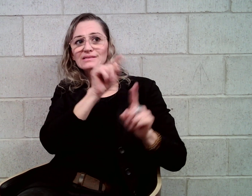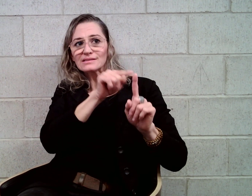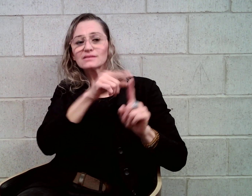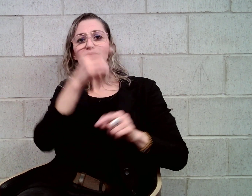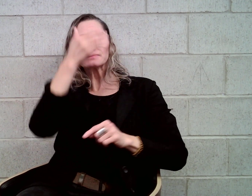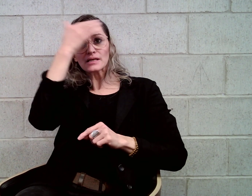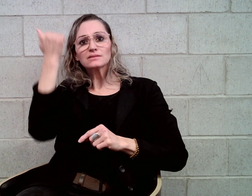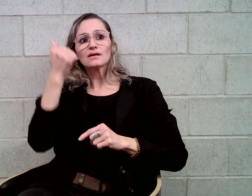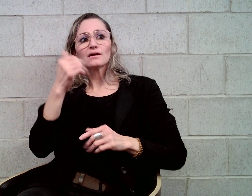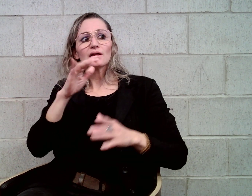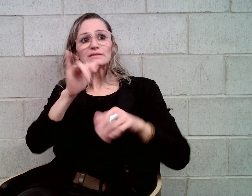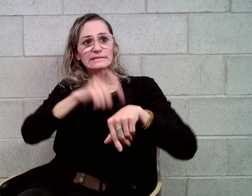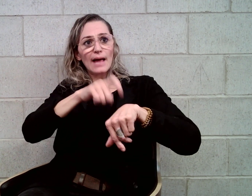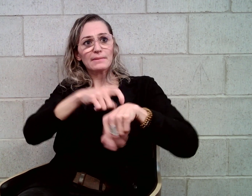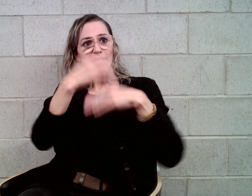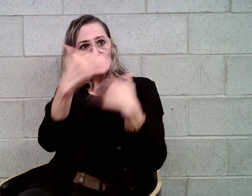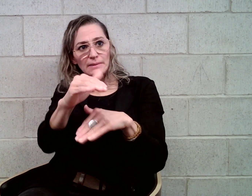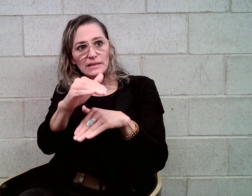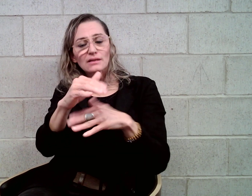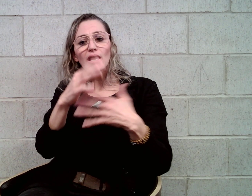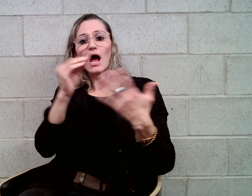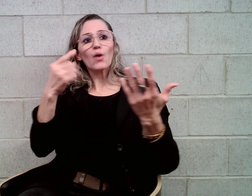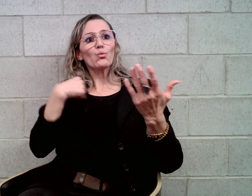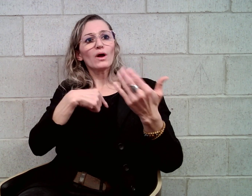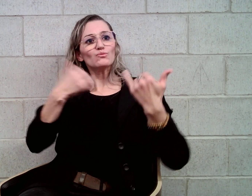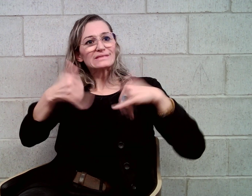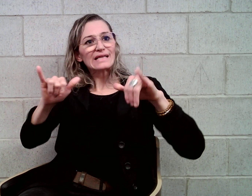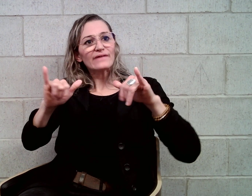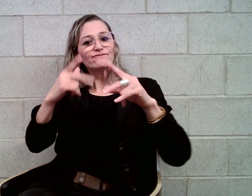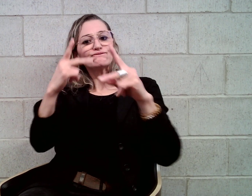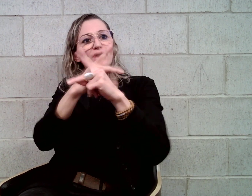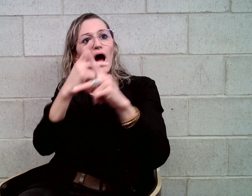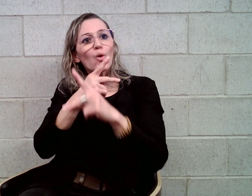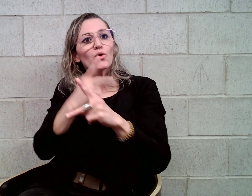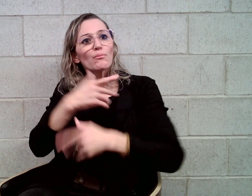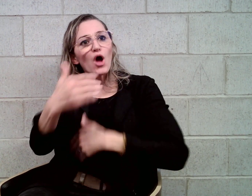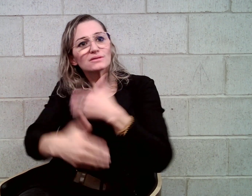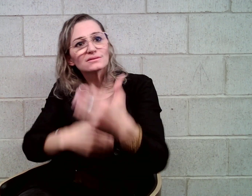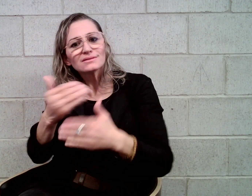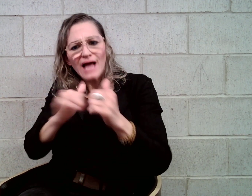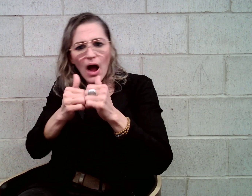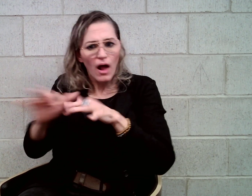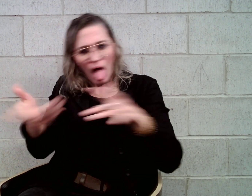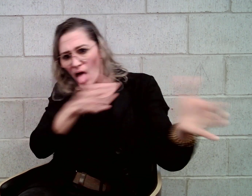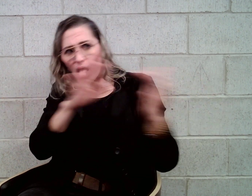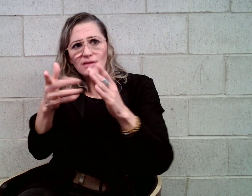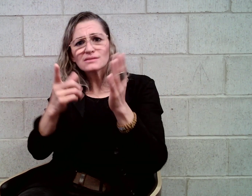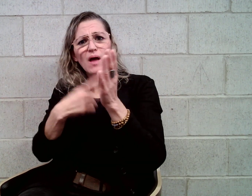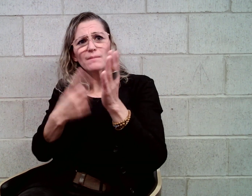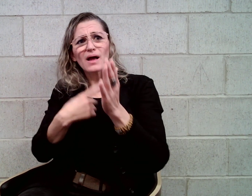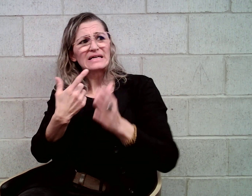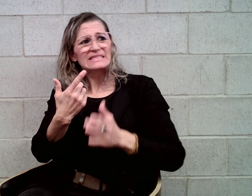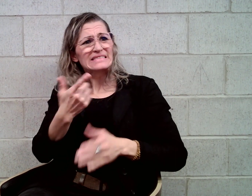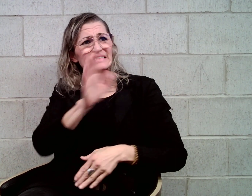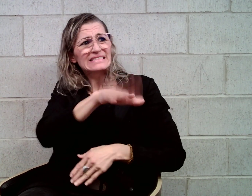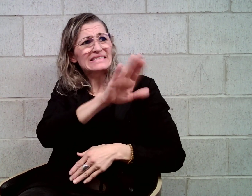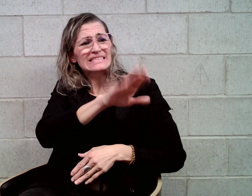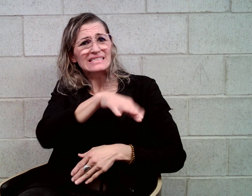That goes back to 2017, because at that time we were under significant constriction in terms of time.